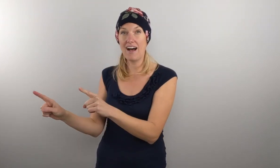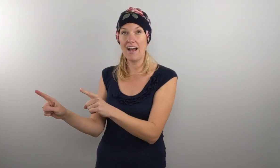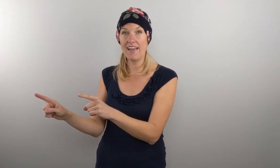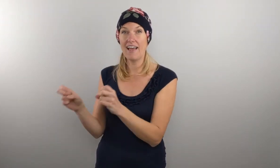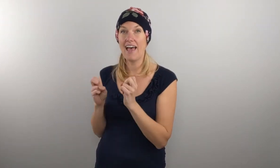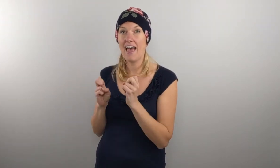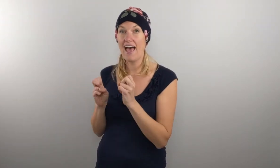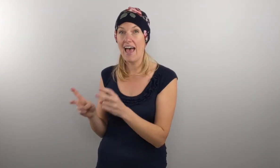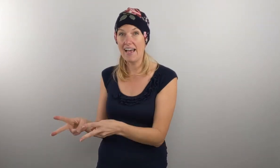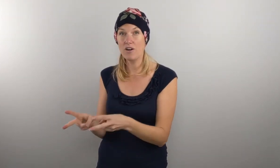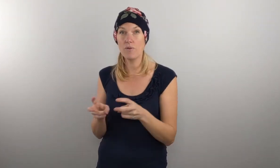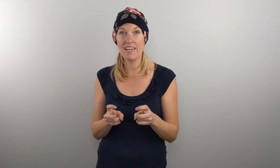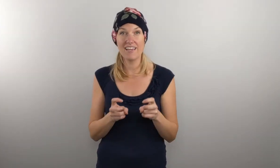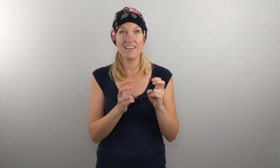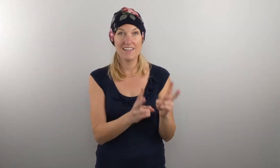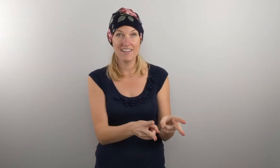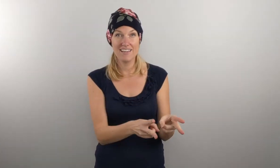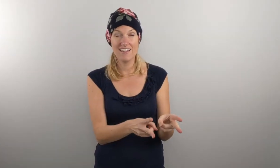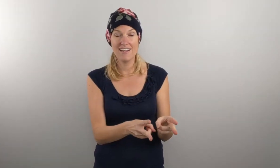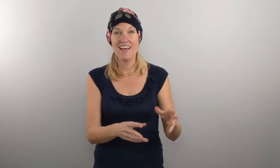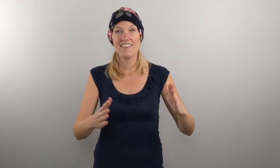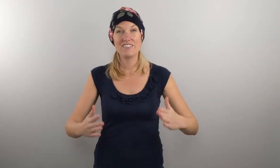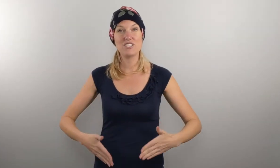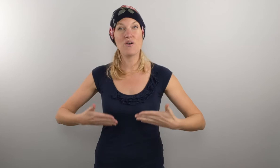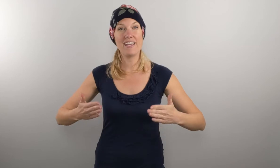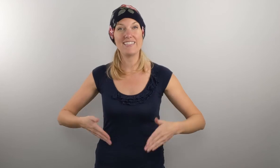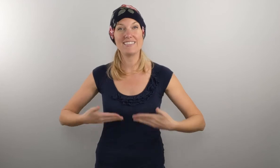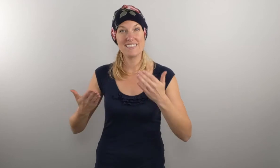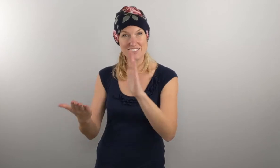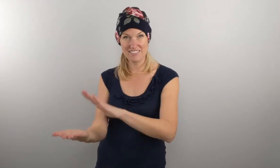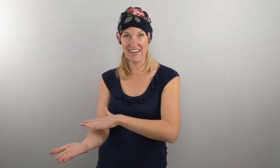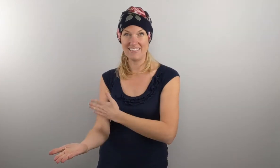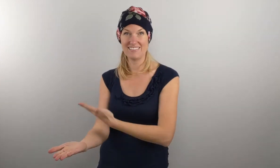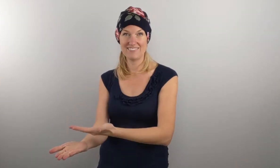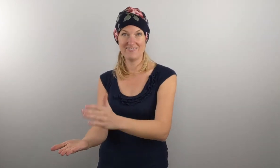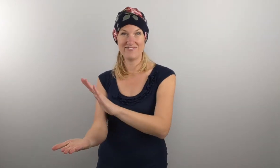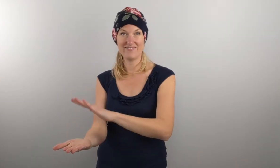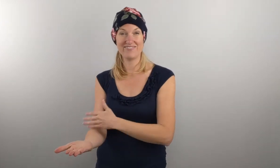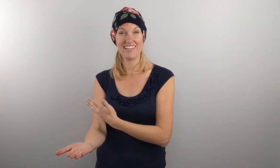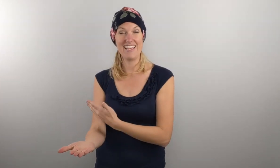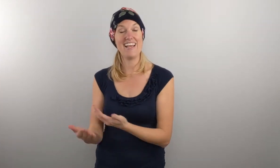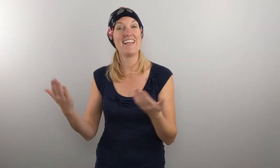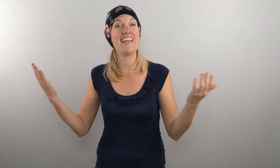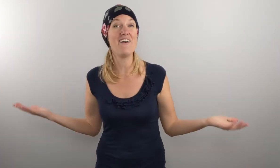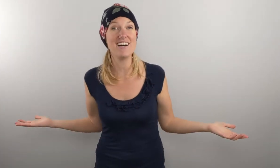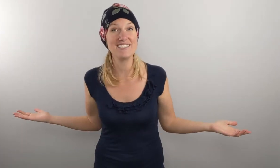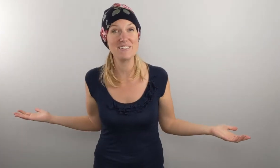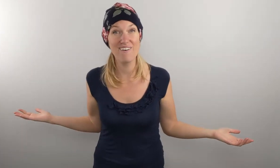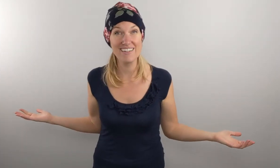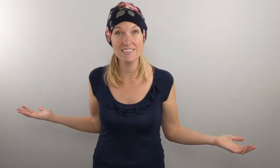reply, echoing their joyous strains. Okay. And now on to the chorus. You're gonna